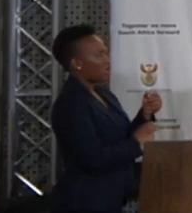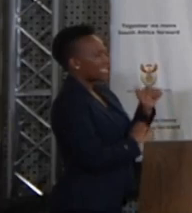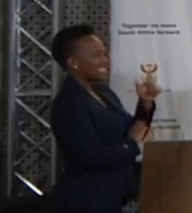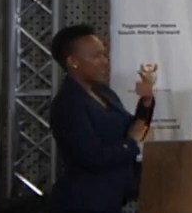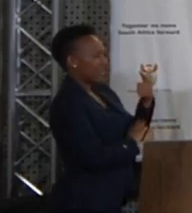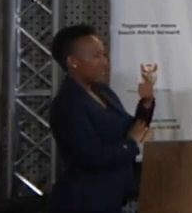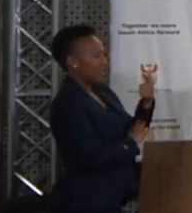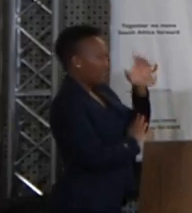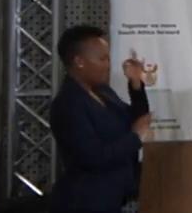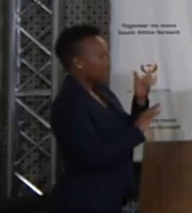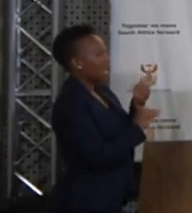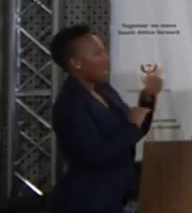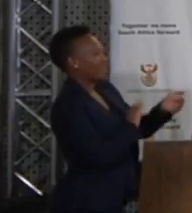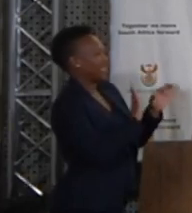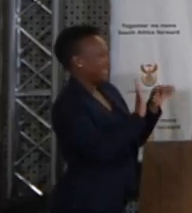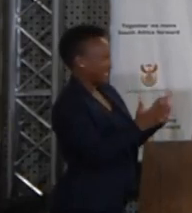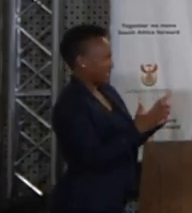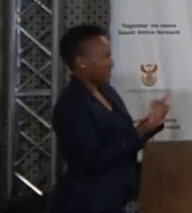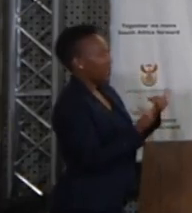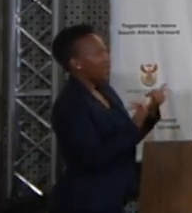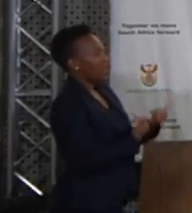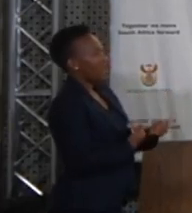6:07. It's now